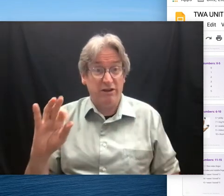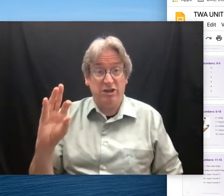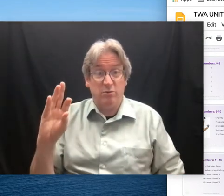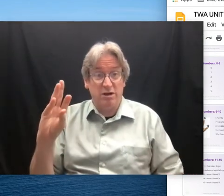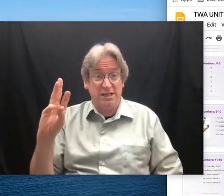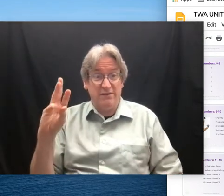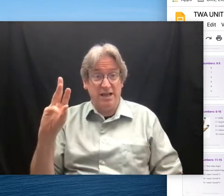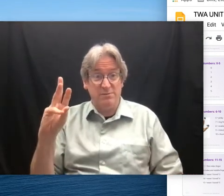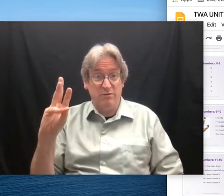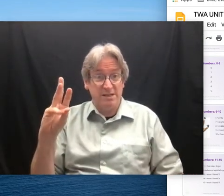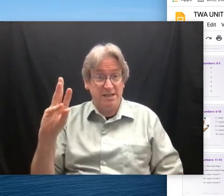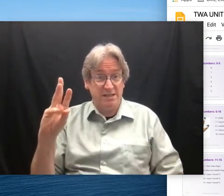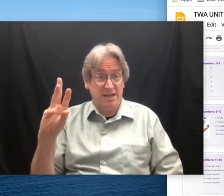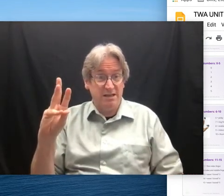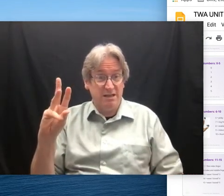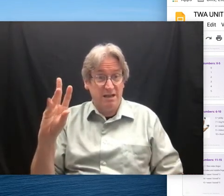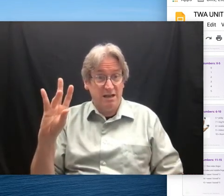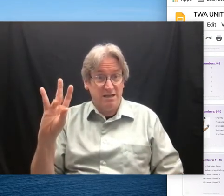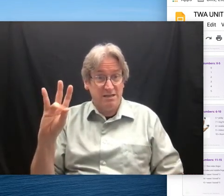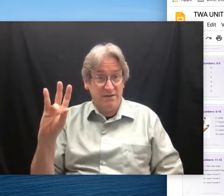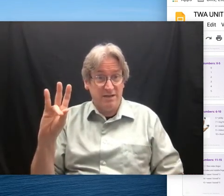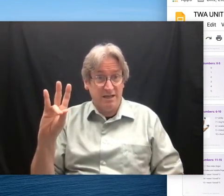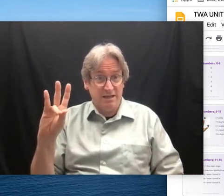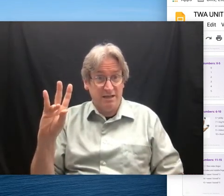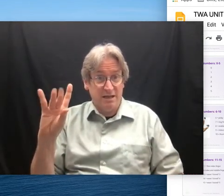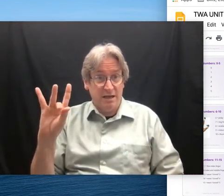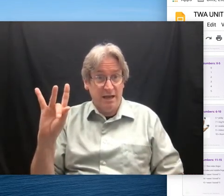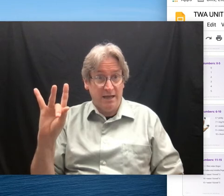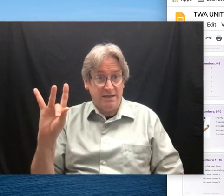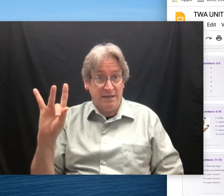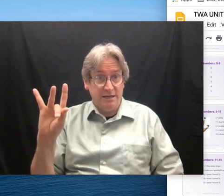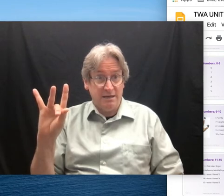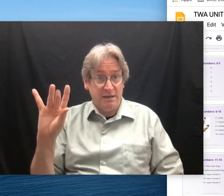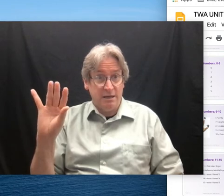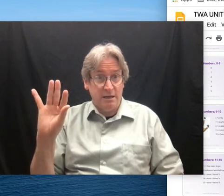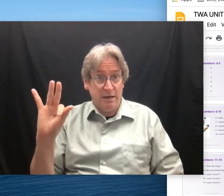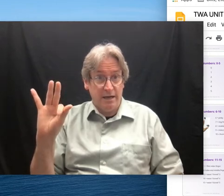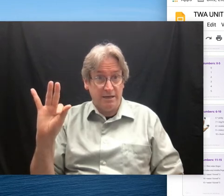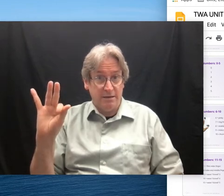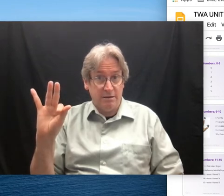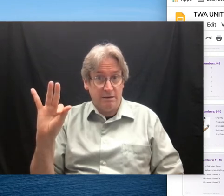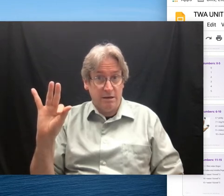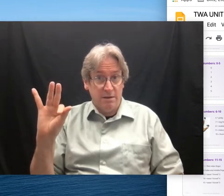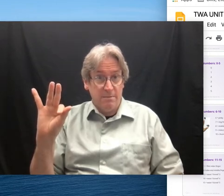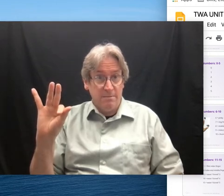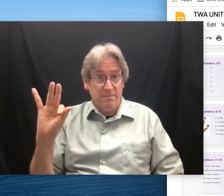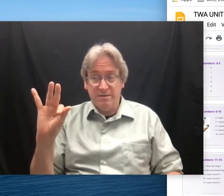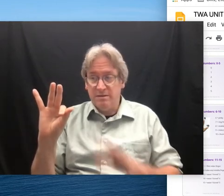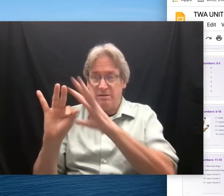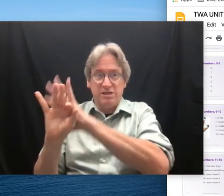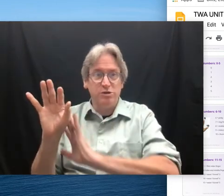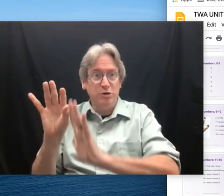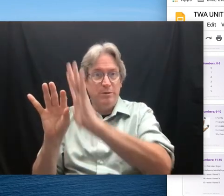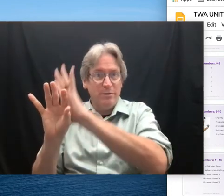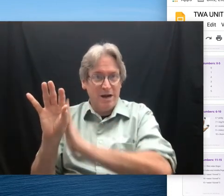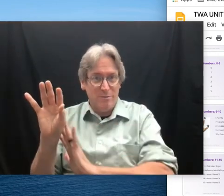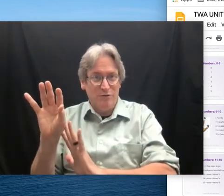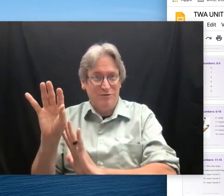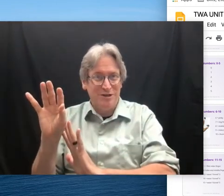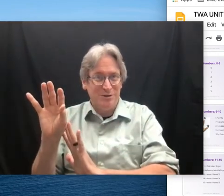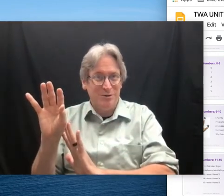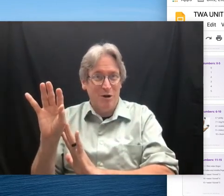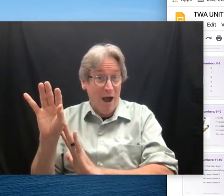more efficient, where it's even less movement. 16, 17, 18, 19. This was new to me